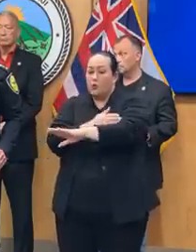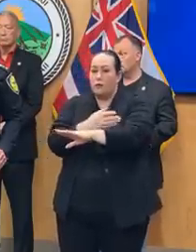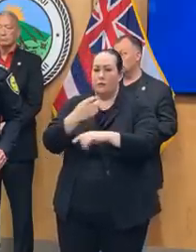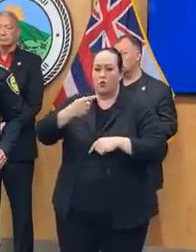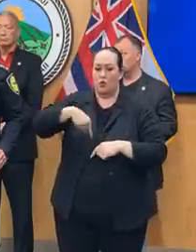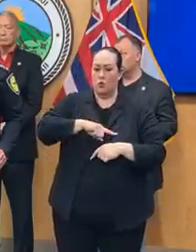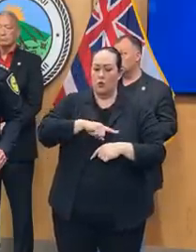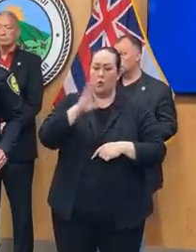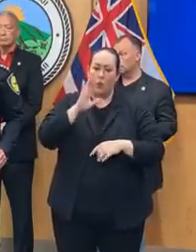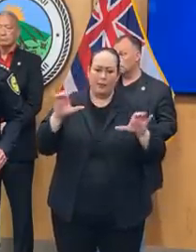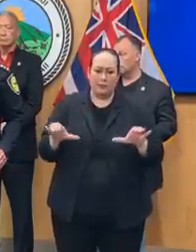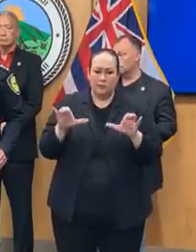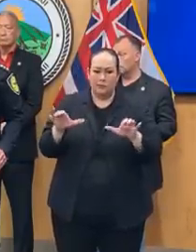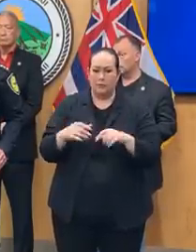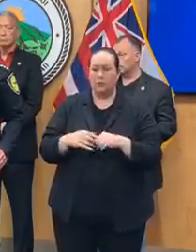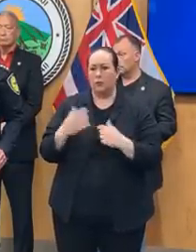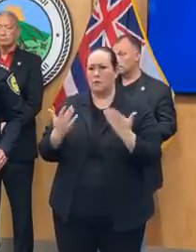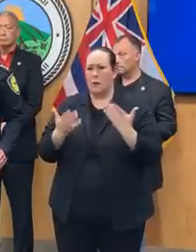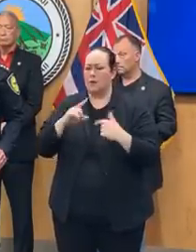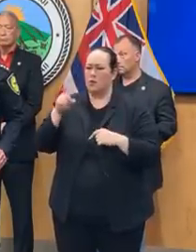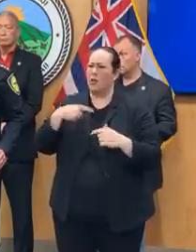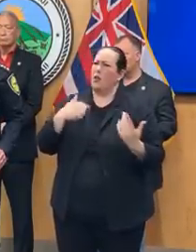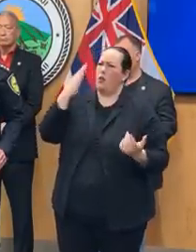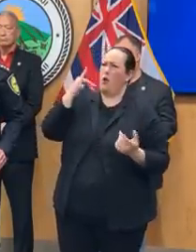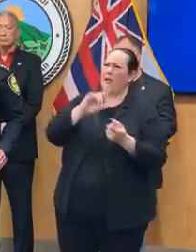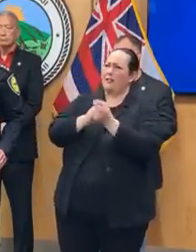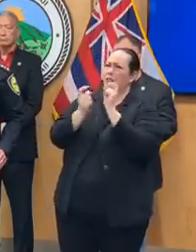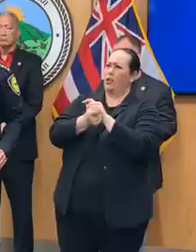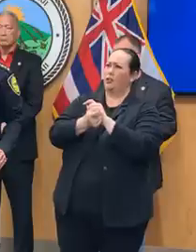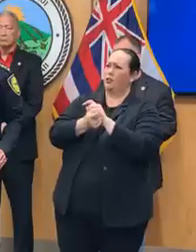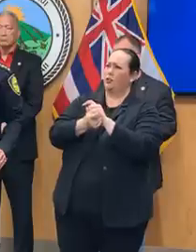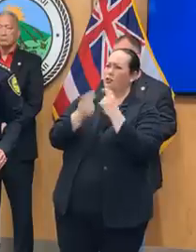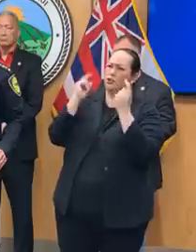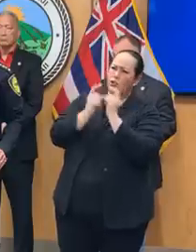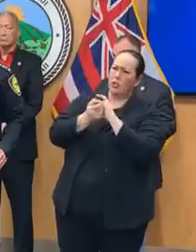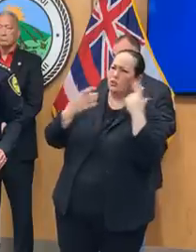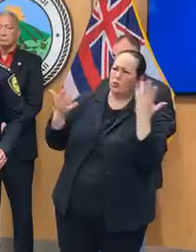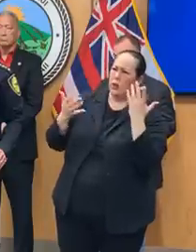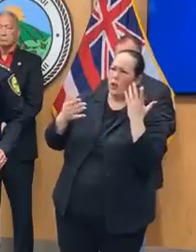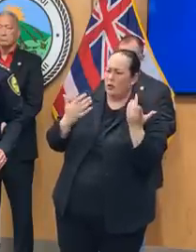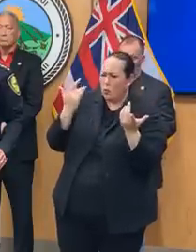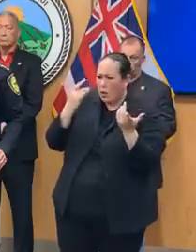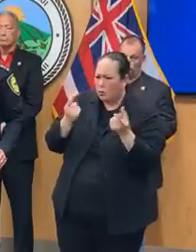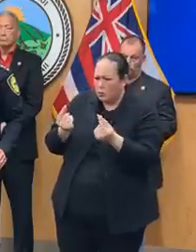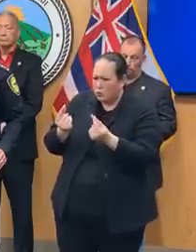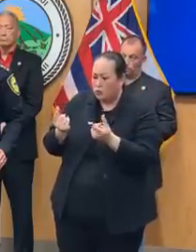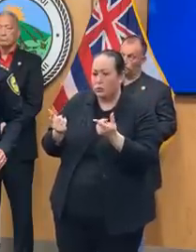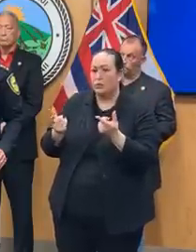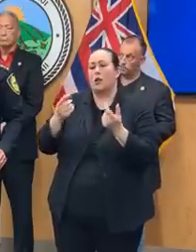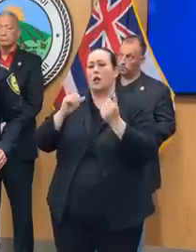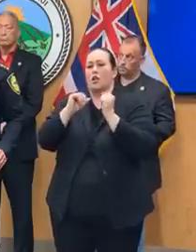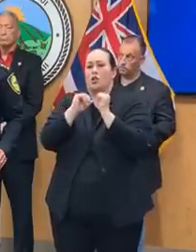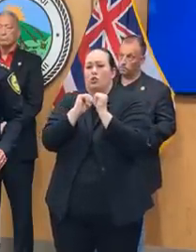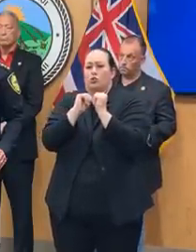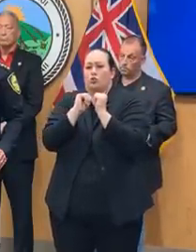doing things, and you might be asking, why are they doing that? Why are they changing? Because we're doing things to make this the best plan